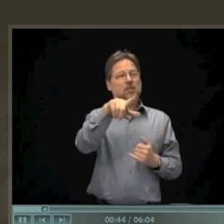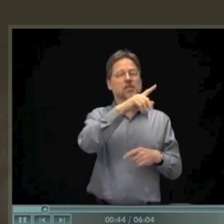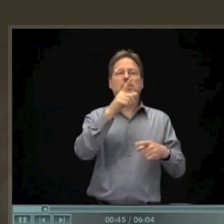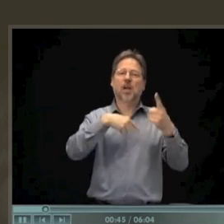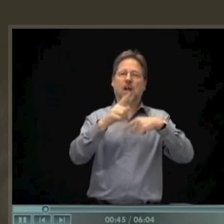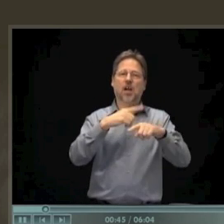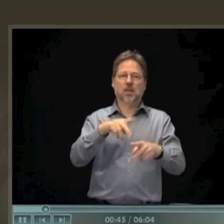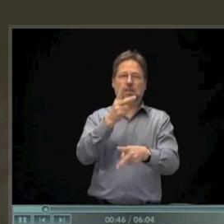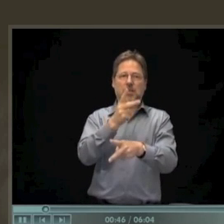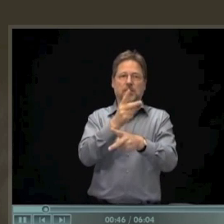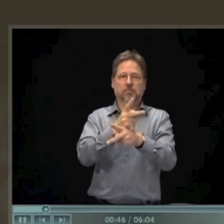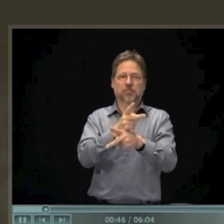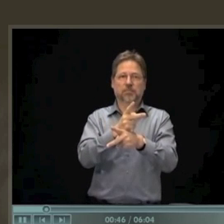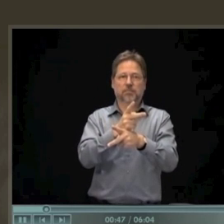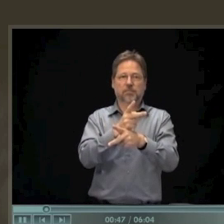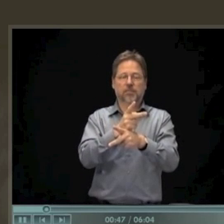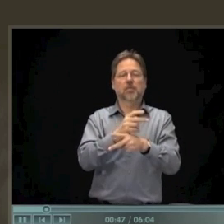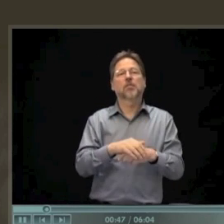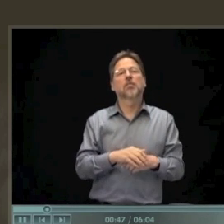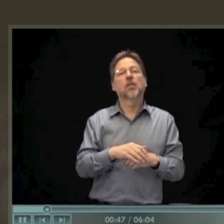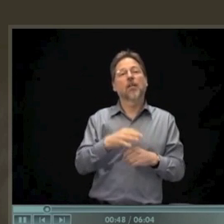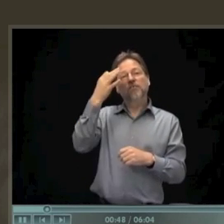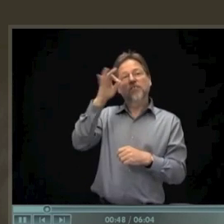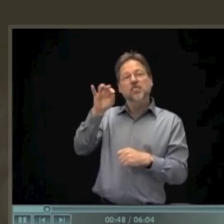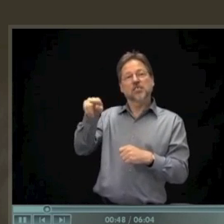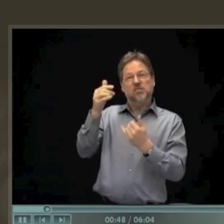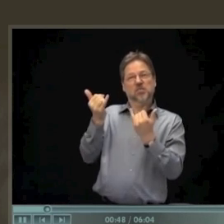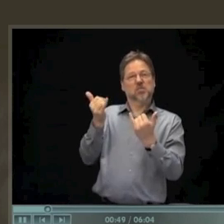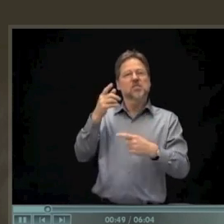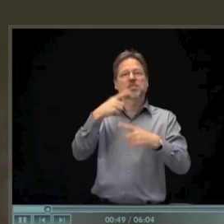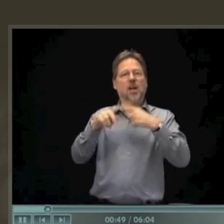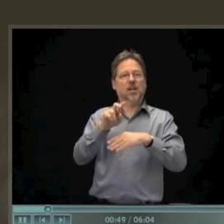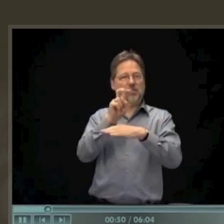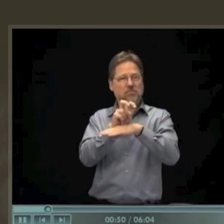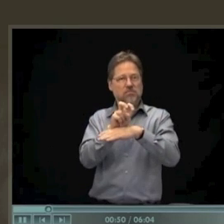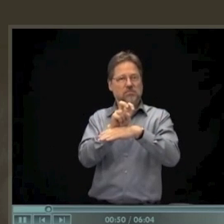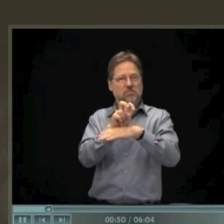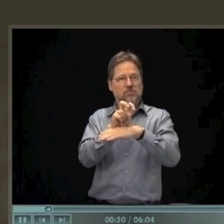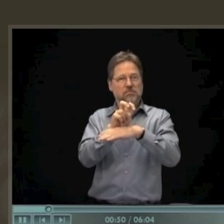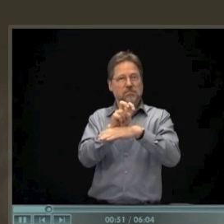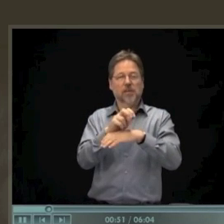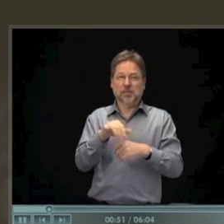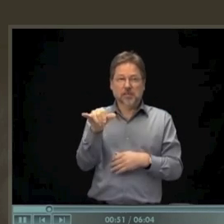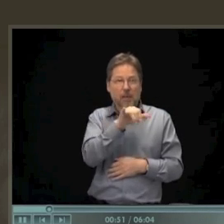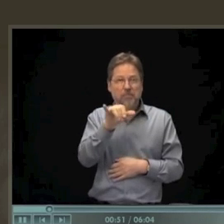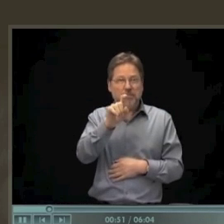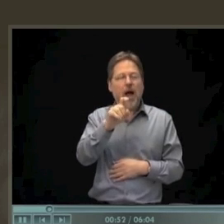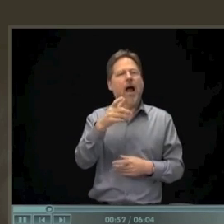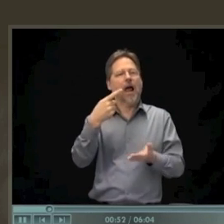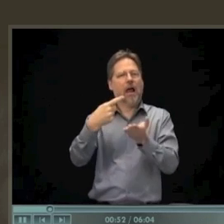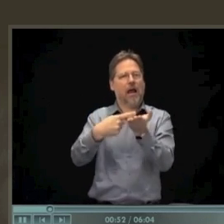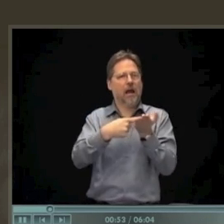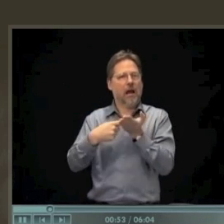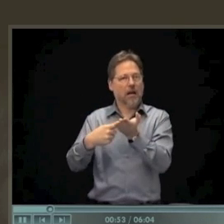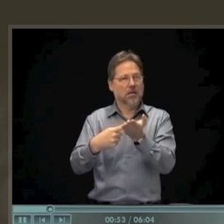If we look at the word keep and the ASL sign for it, we see this sign, and then in France